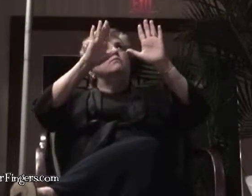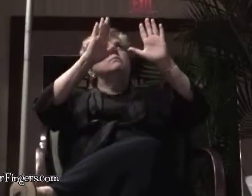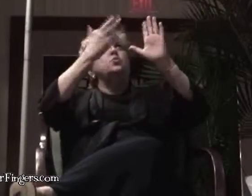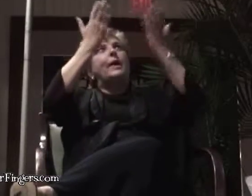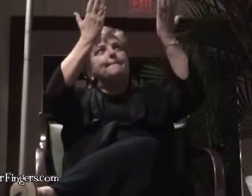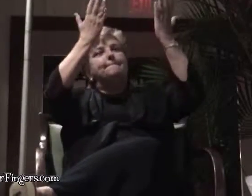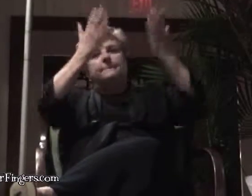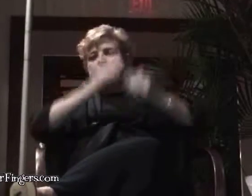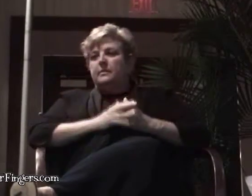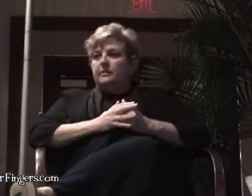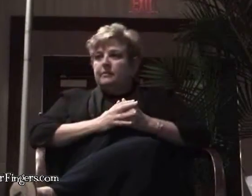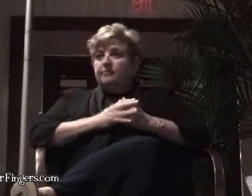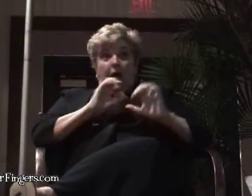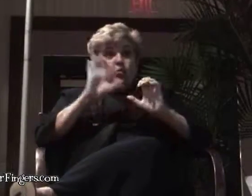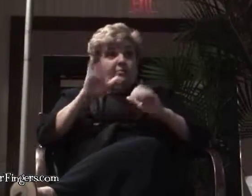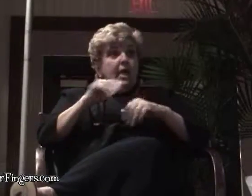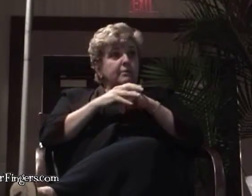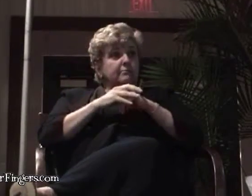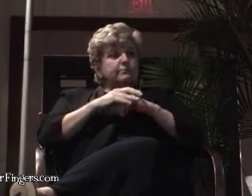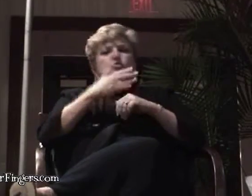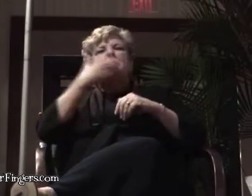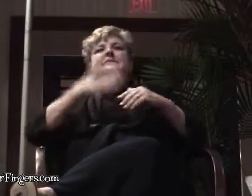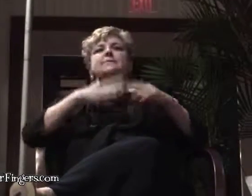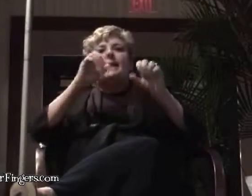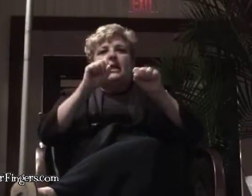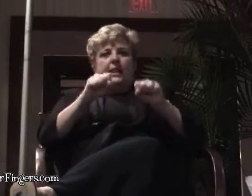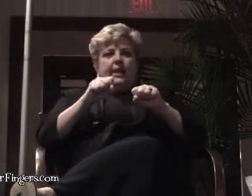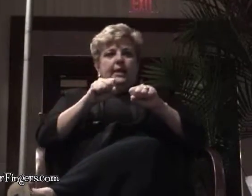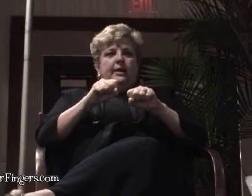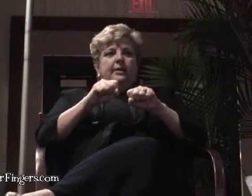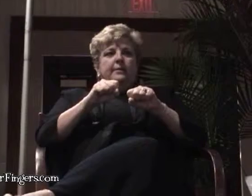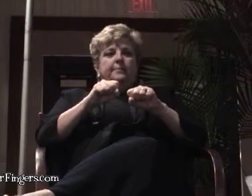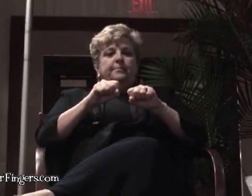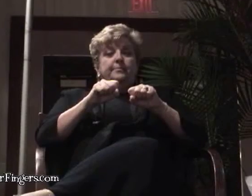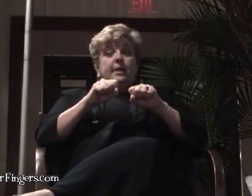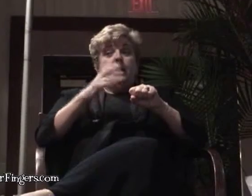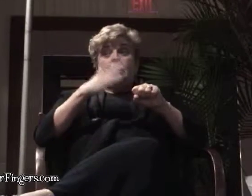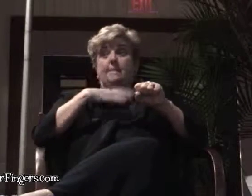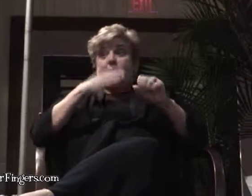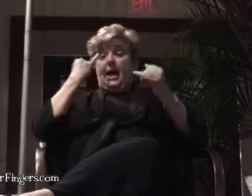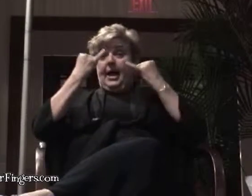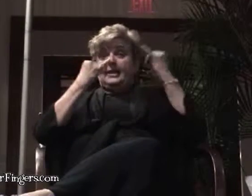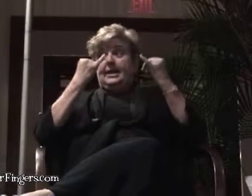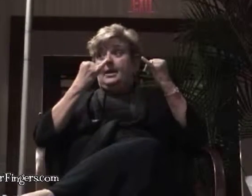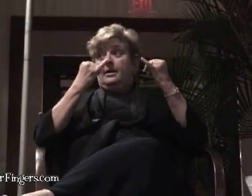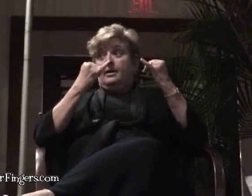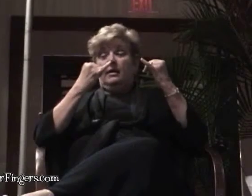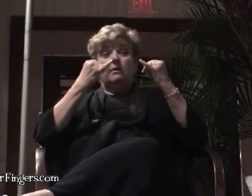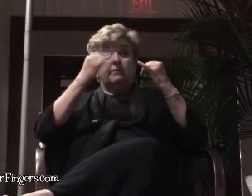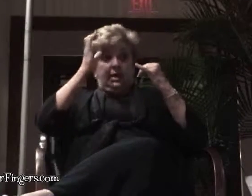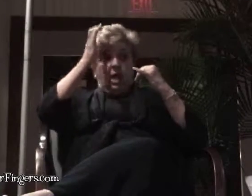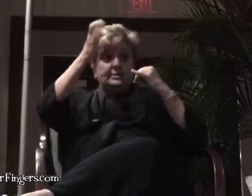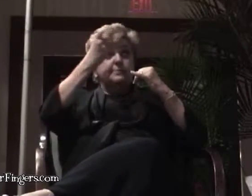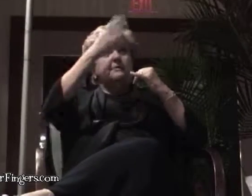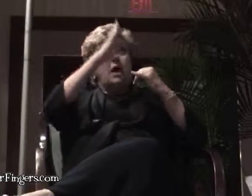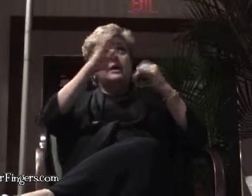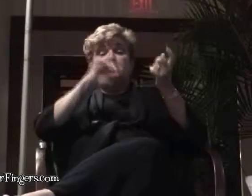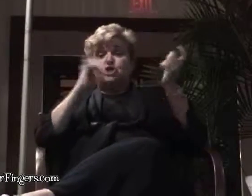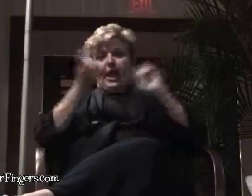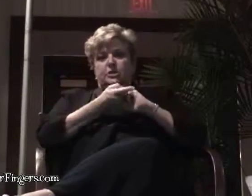Now, I've done that to the best of my ability. Now, my idea and concept of God has changed. As I work through these steps, what I've come to know